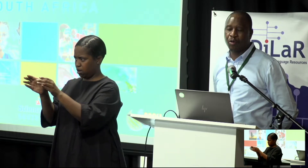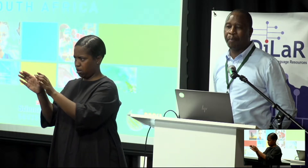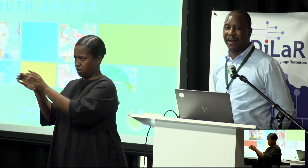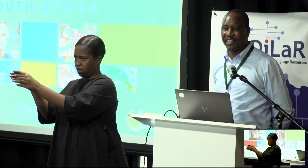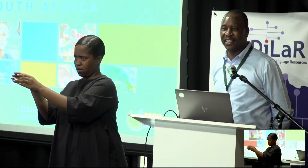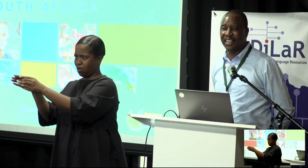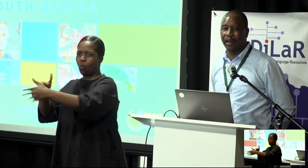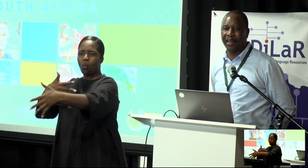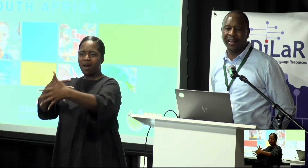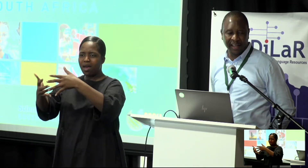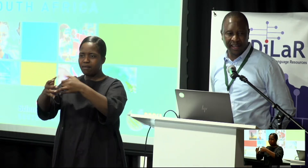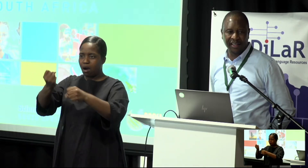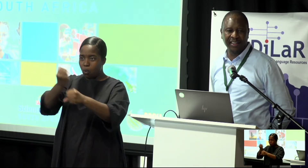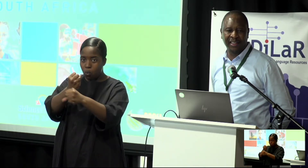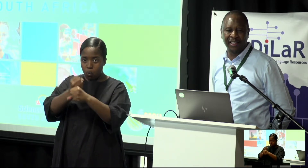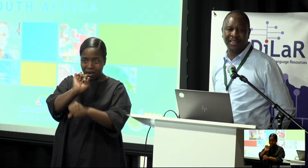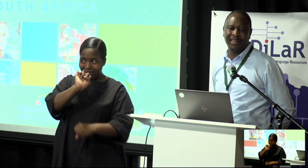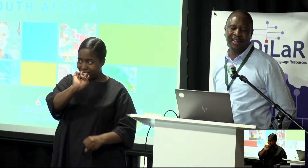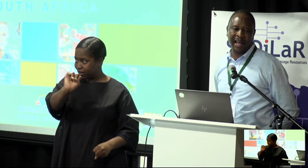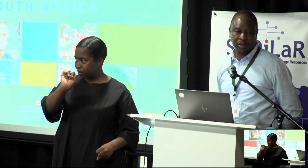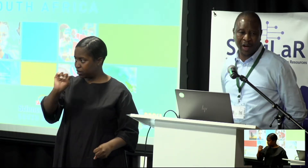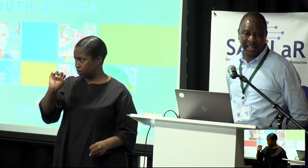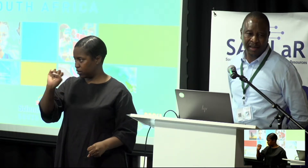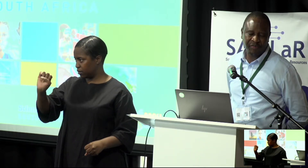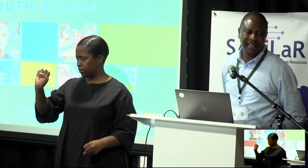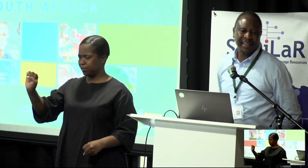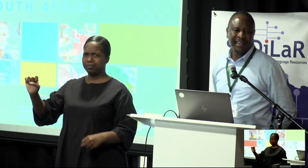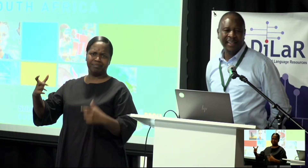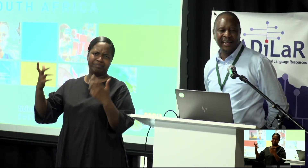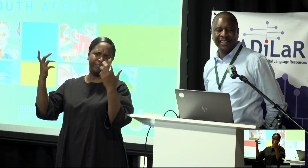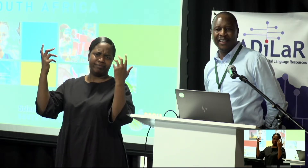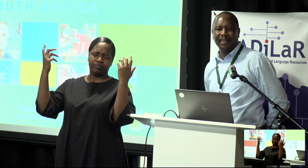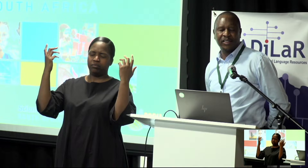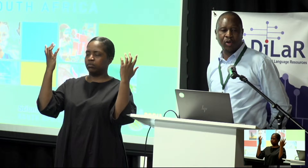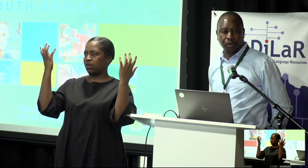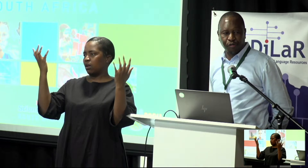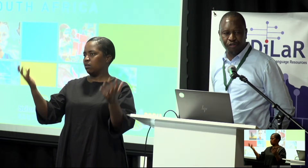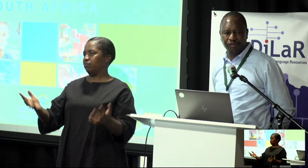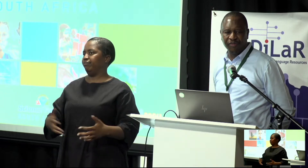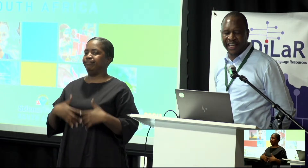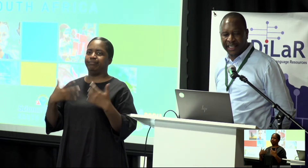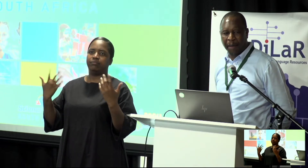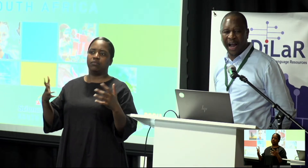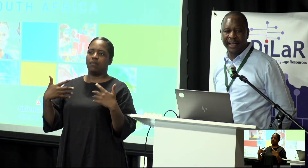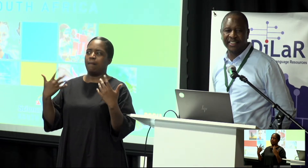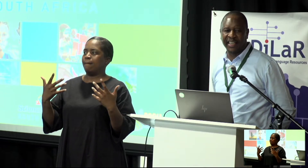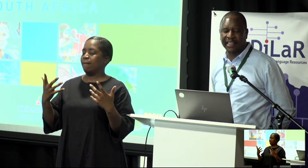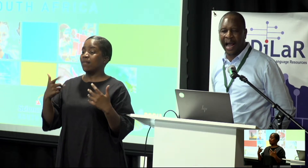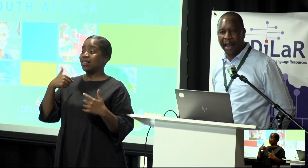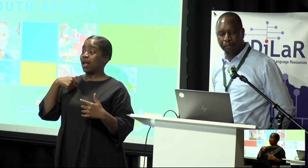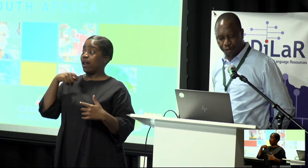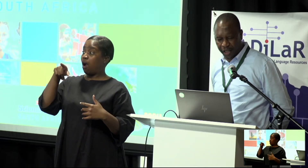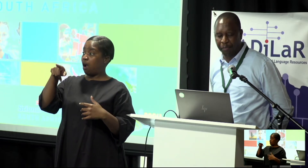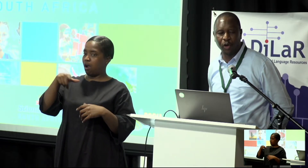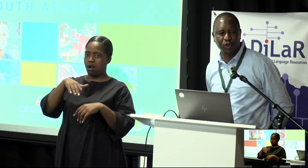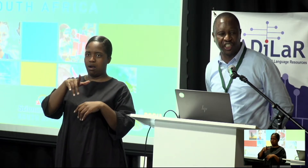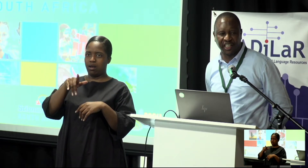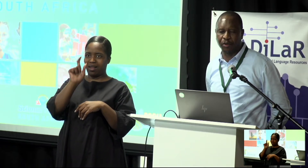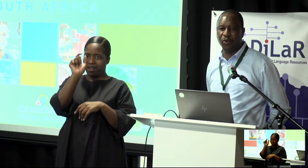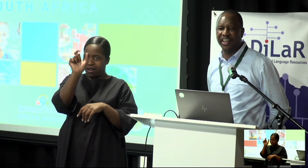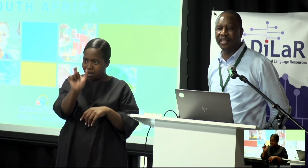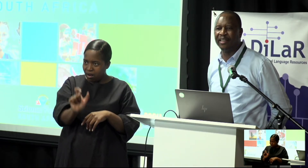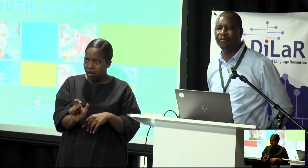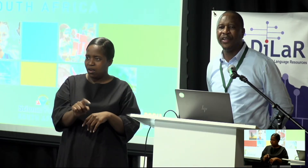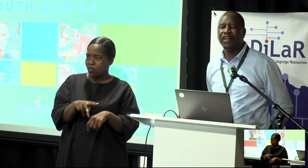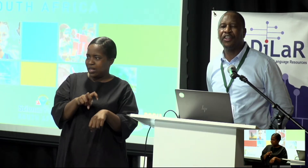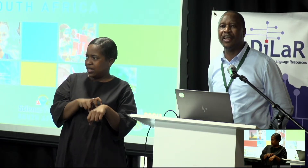field that you are practicing in actually sort of determines the type of terminology